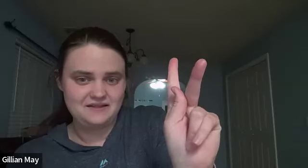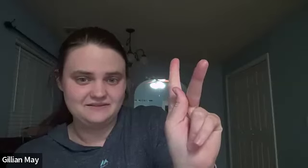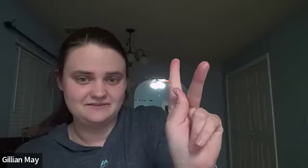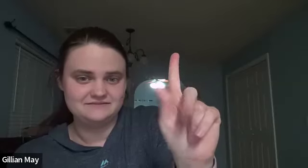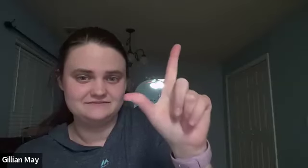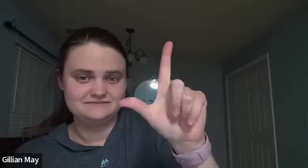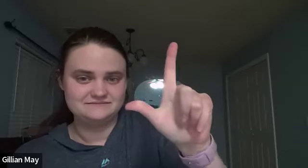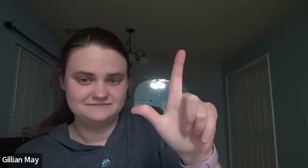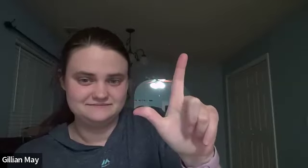L.